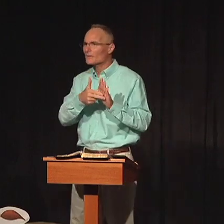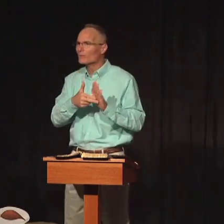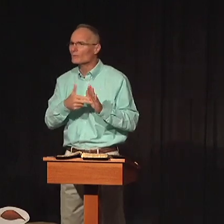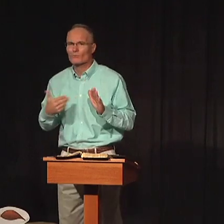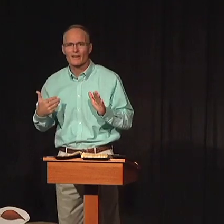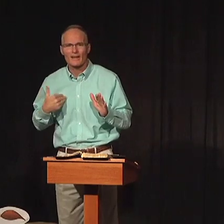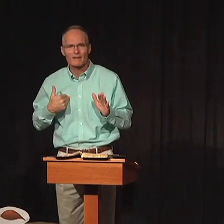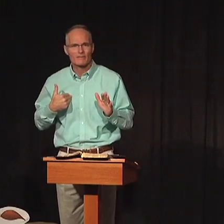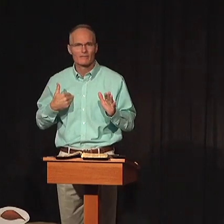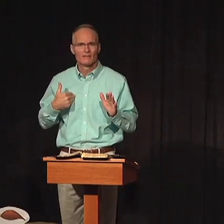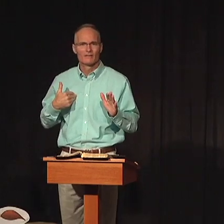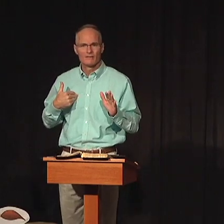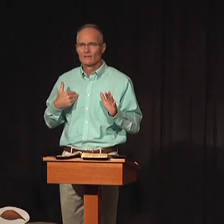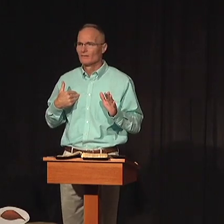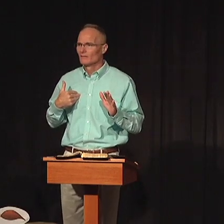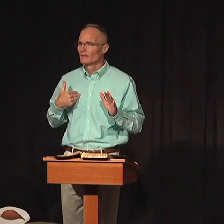All of those labels that we have,